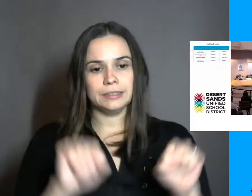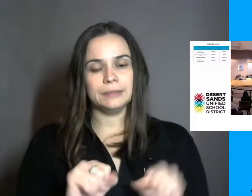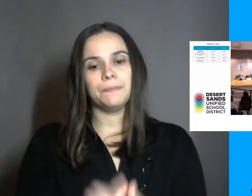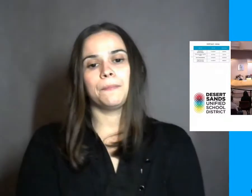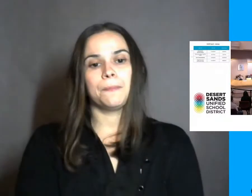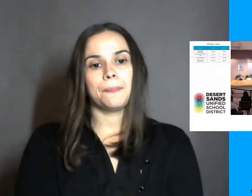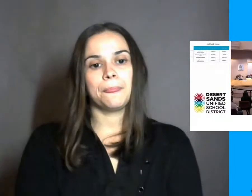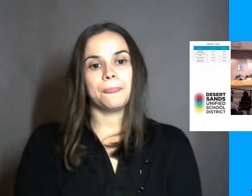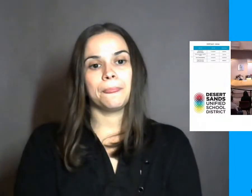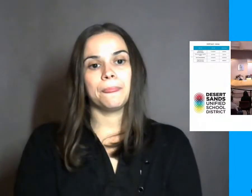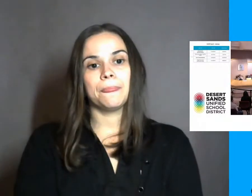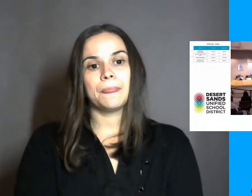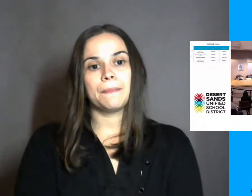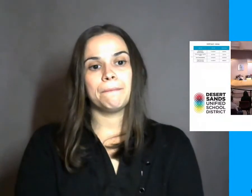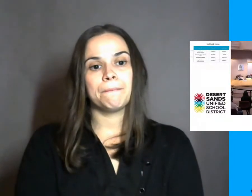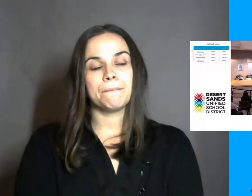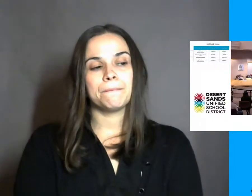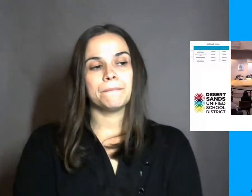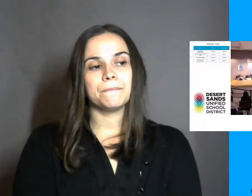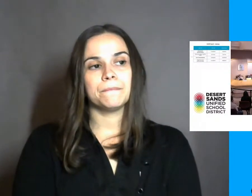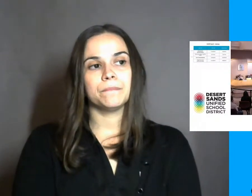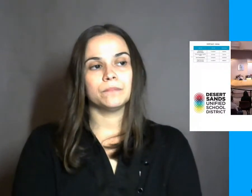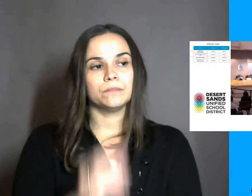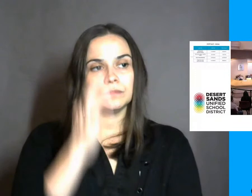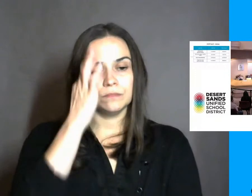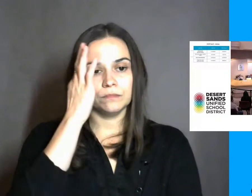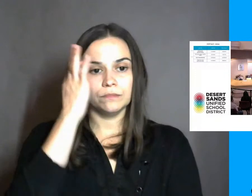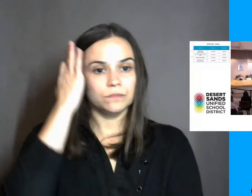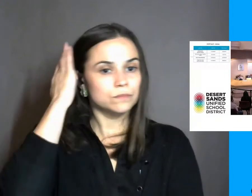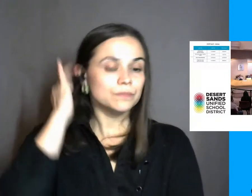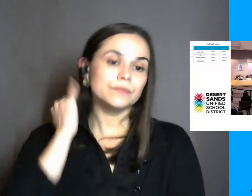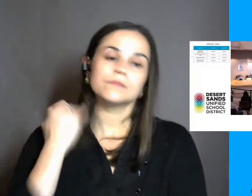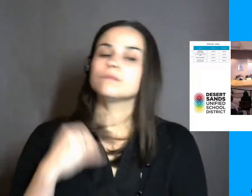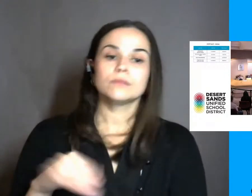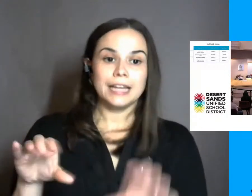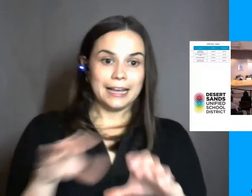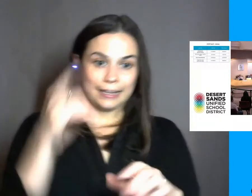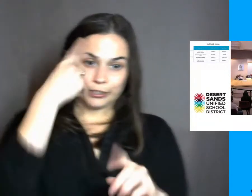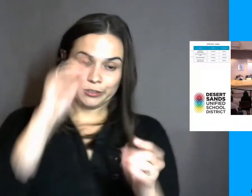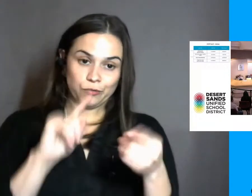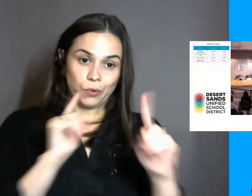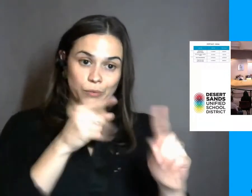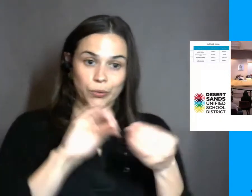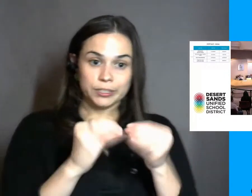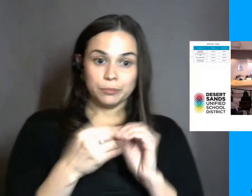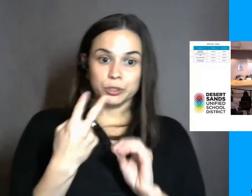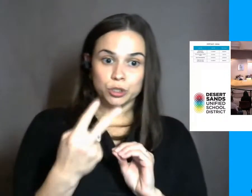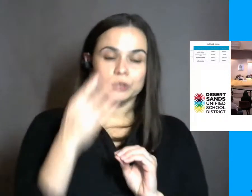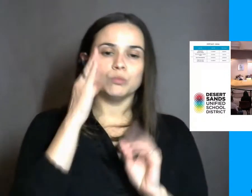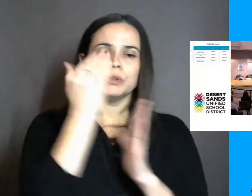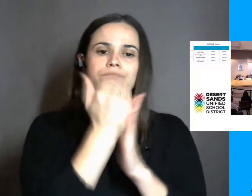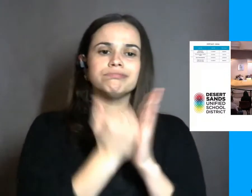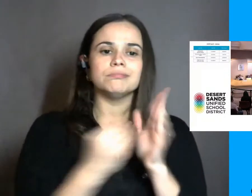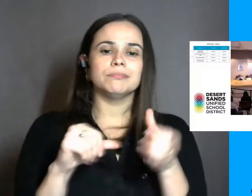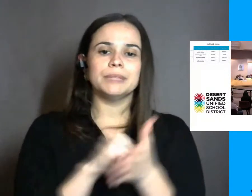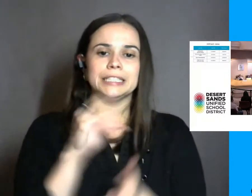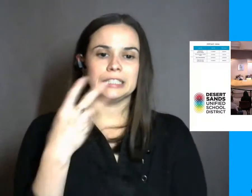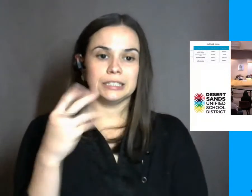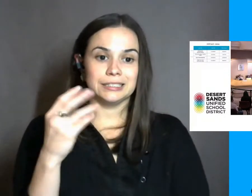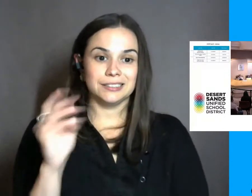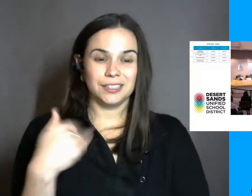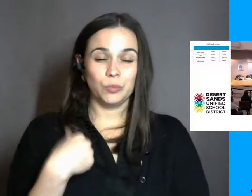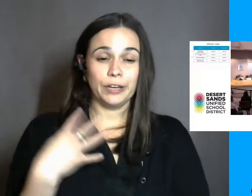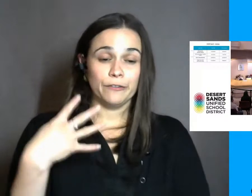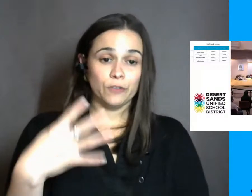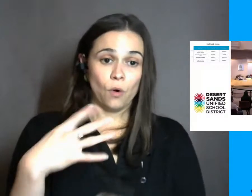Actions for Goal 2 begin on page 16 of the report. There are 4 actions and services that are listed with the LCAP,